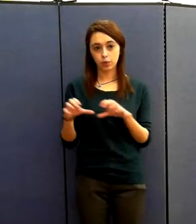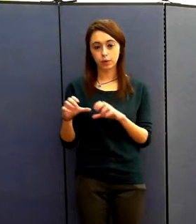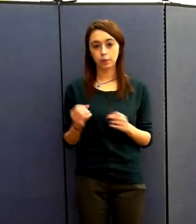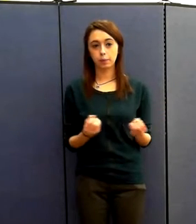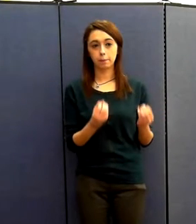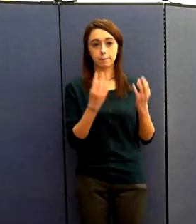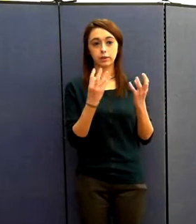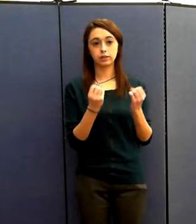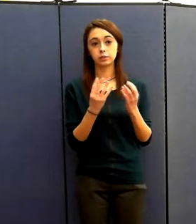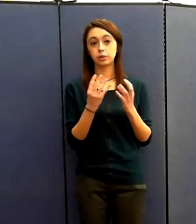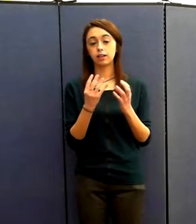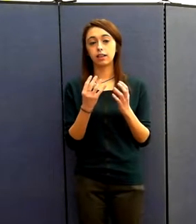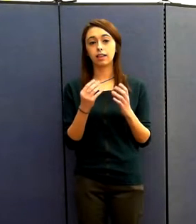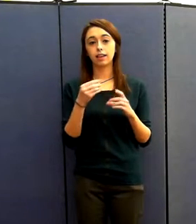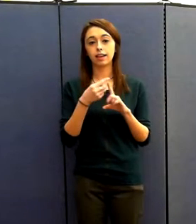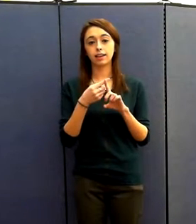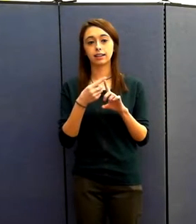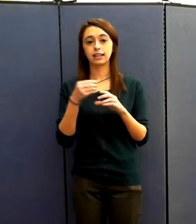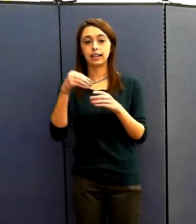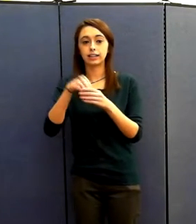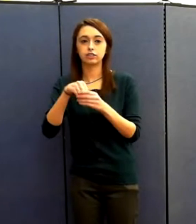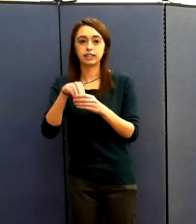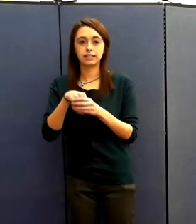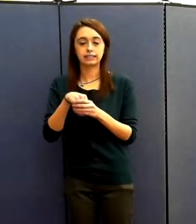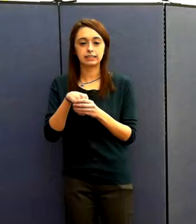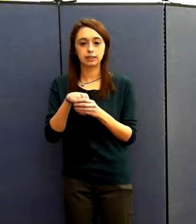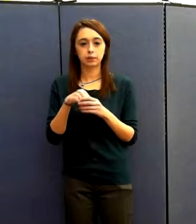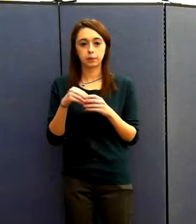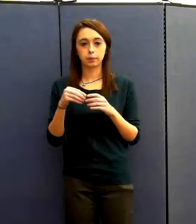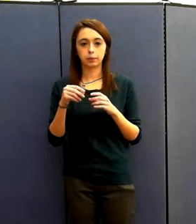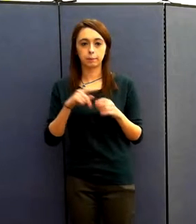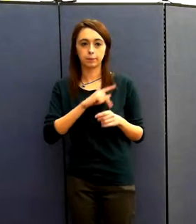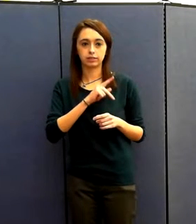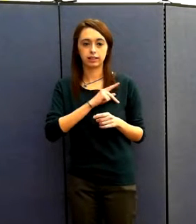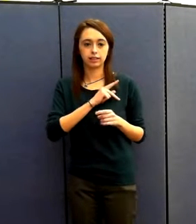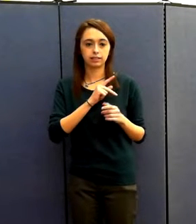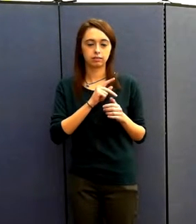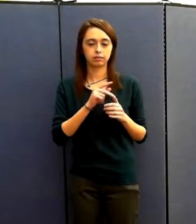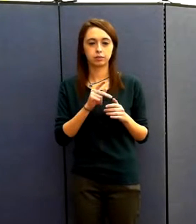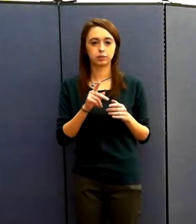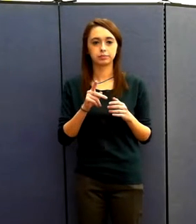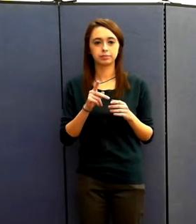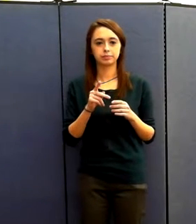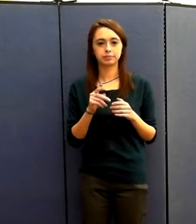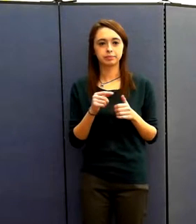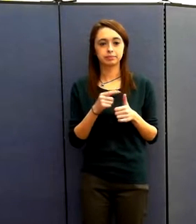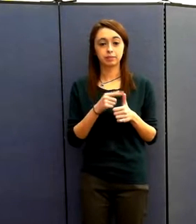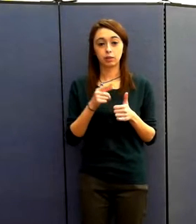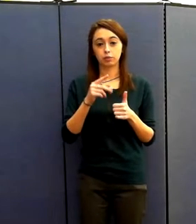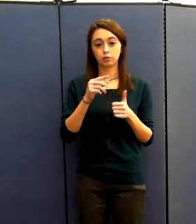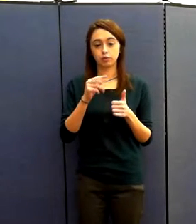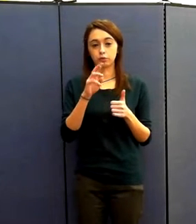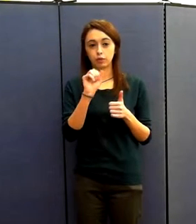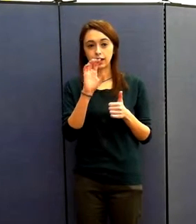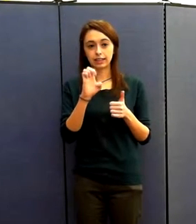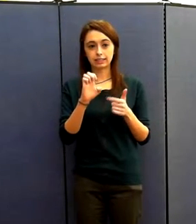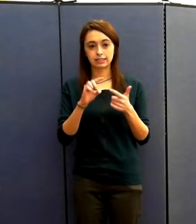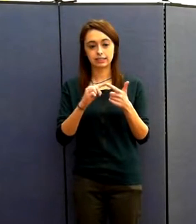and intersecting identities like race, class, sexuality, disability, and